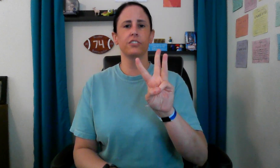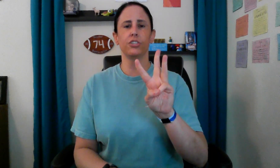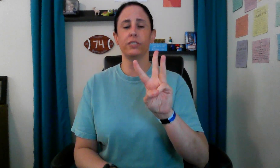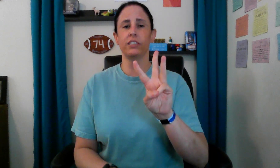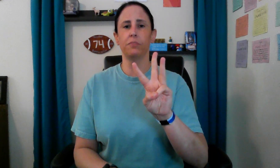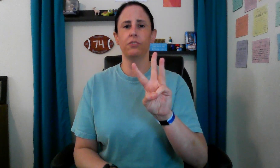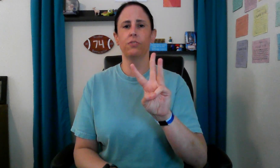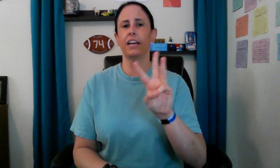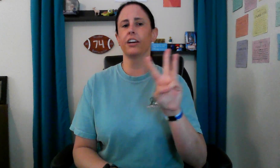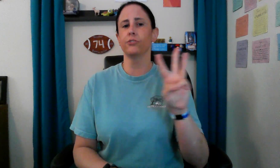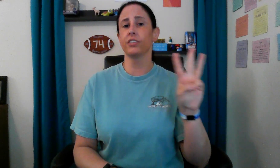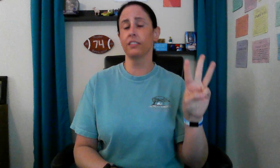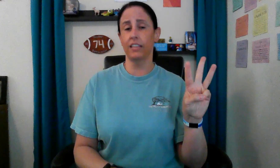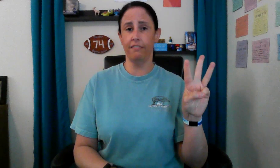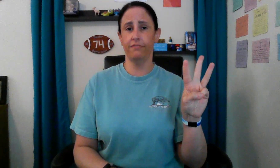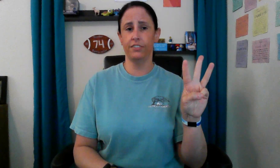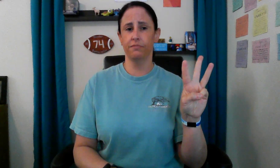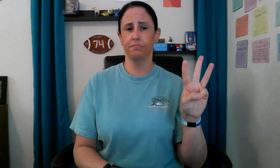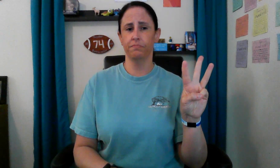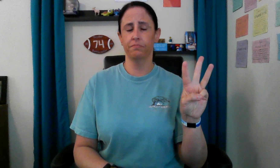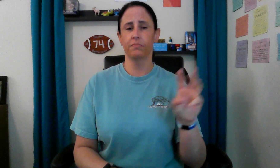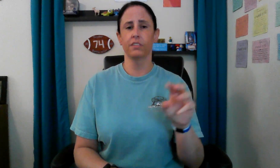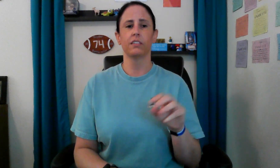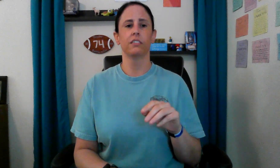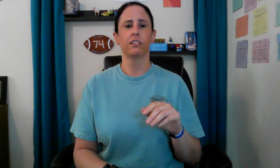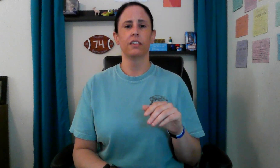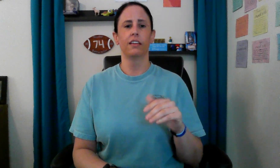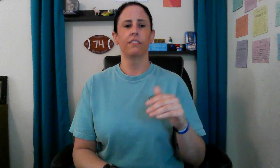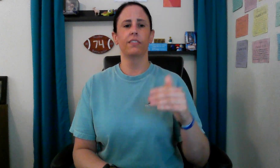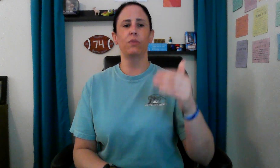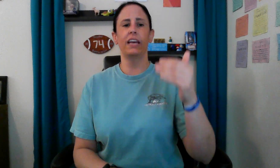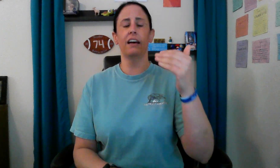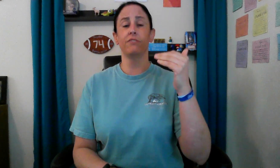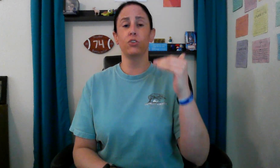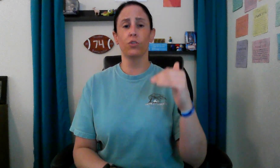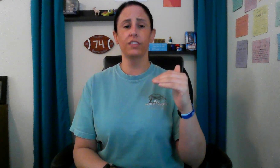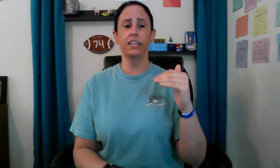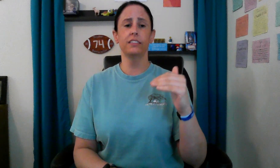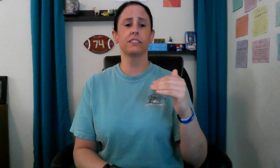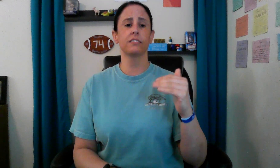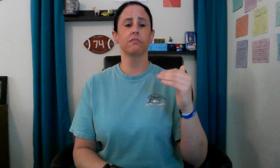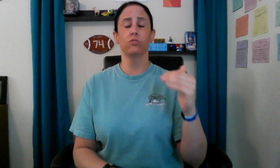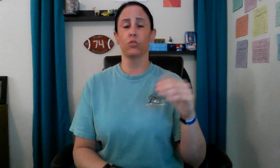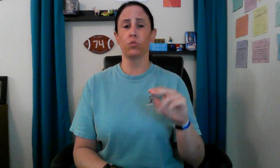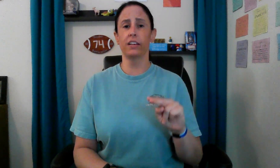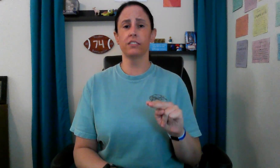do a W and go to the left. Then we have northeast, northwest,